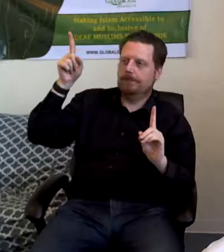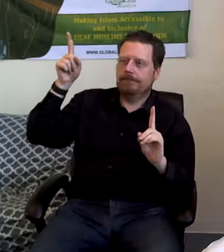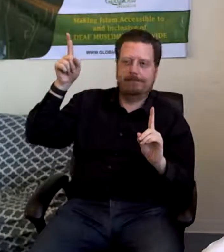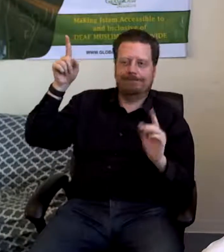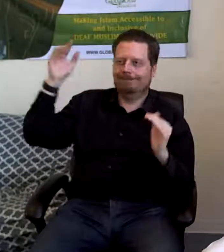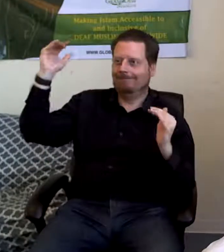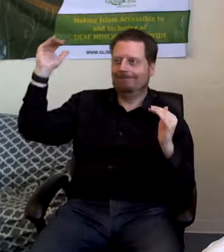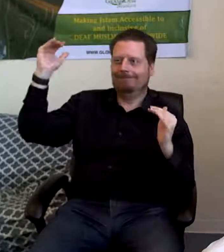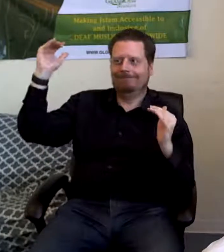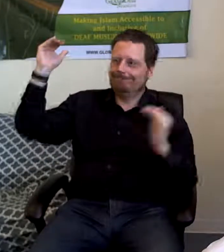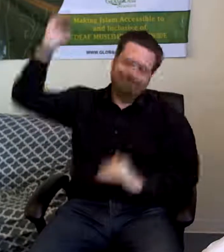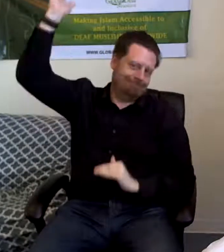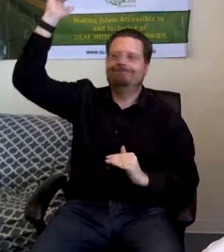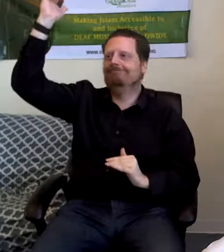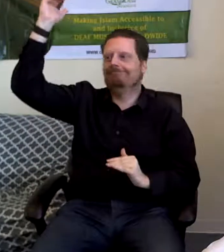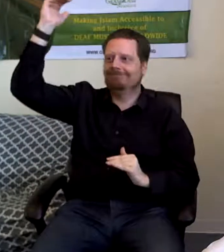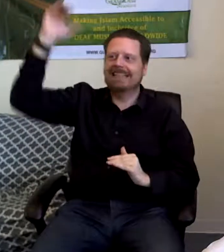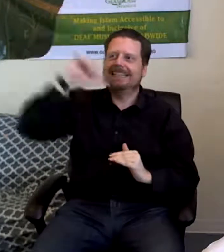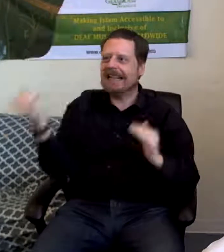is different.